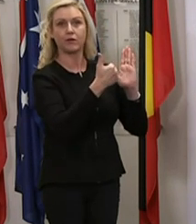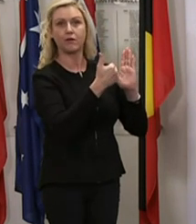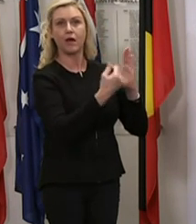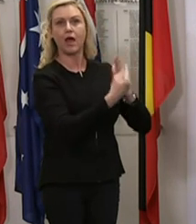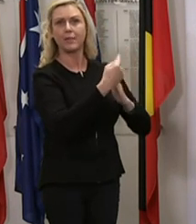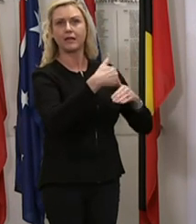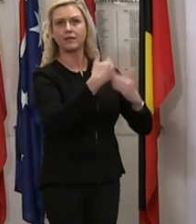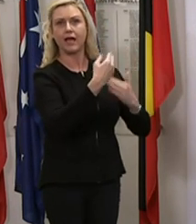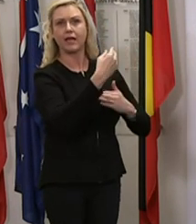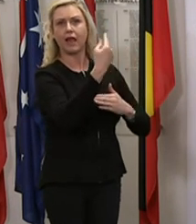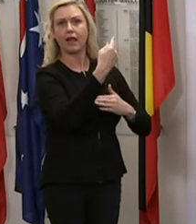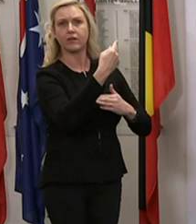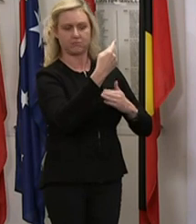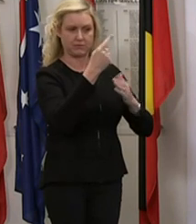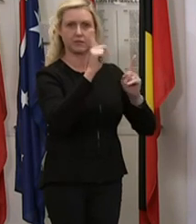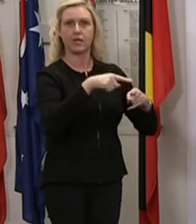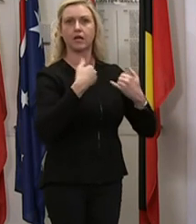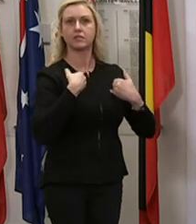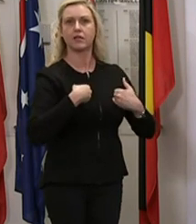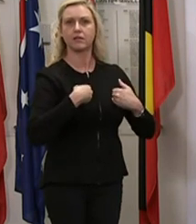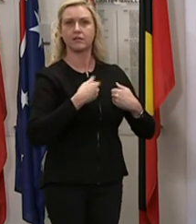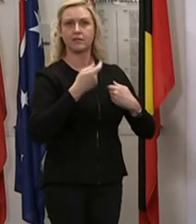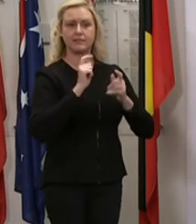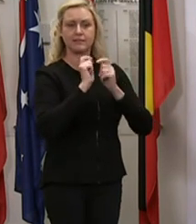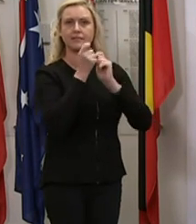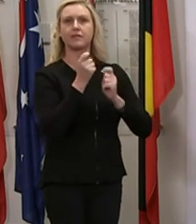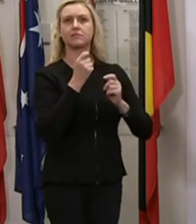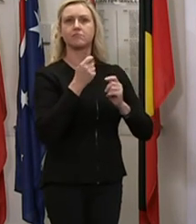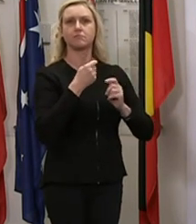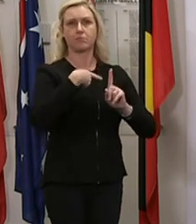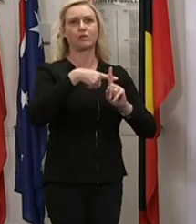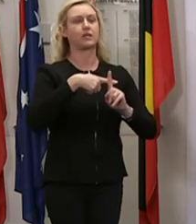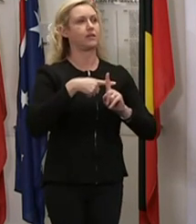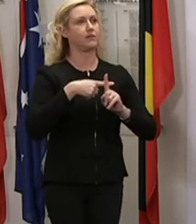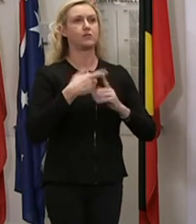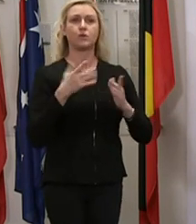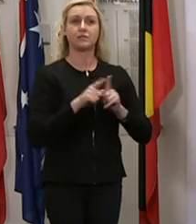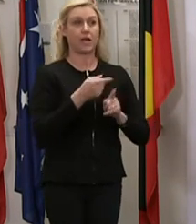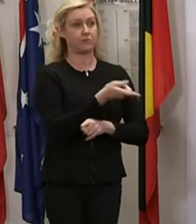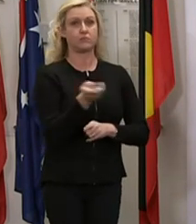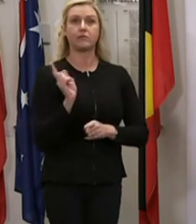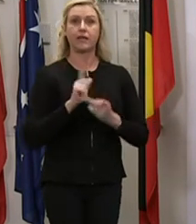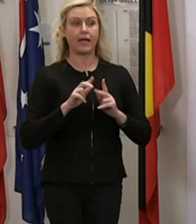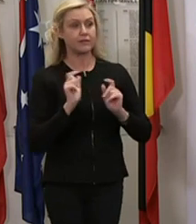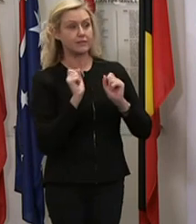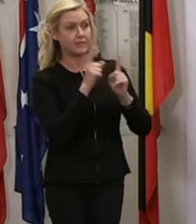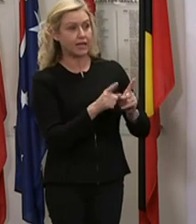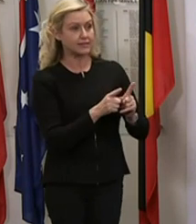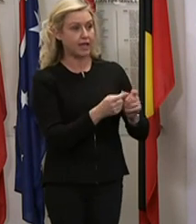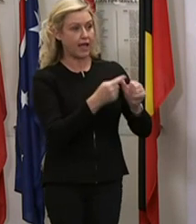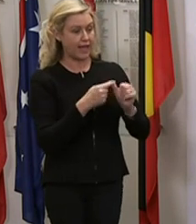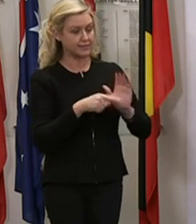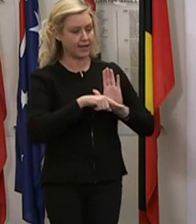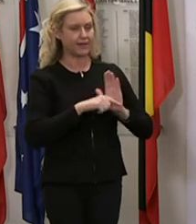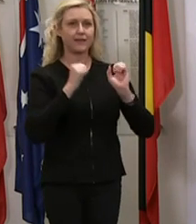If you've been asked to do that, please make sure you fulfil that, because otherwise you'll be compromising the health of your family, of your friends, of your